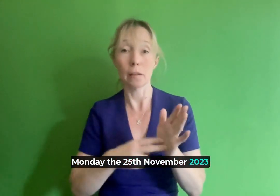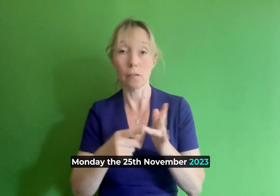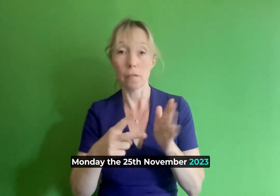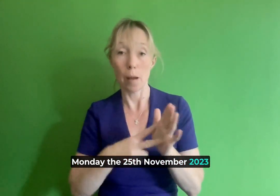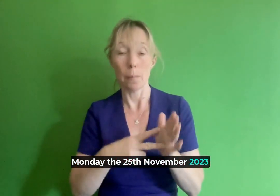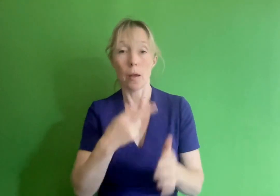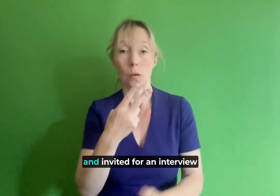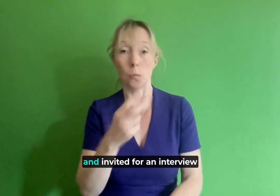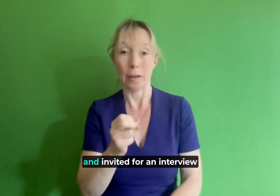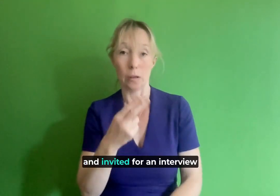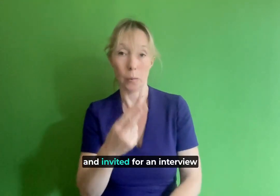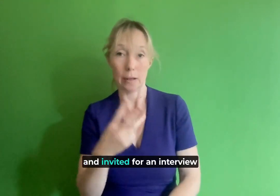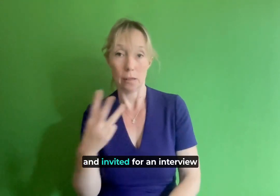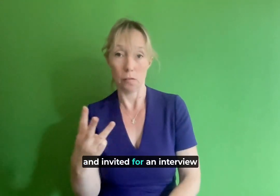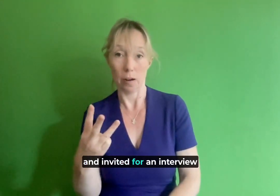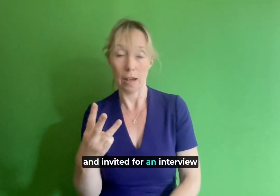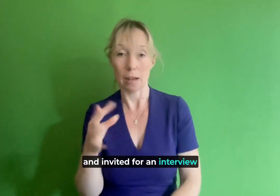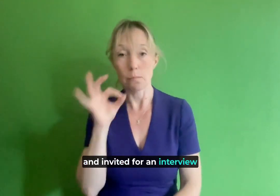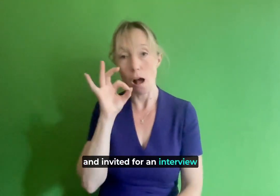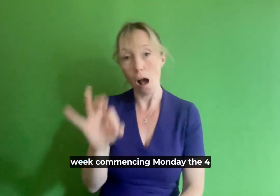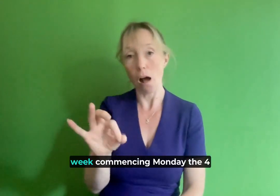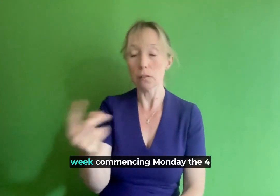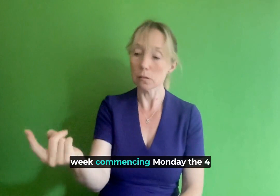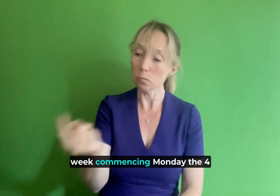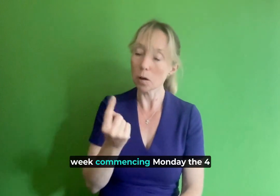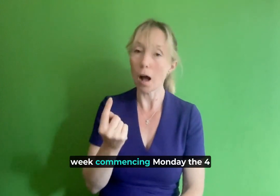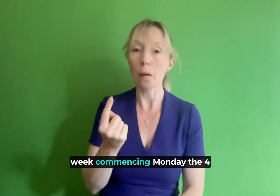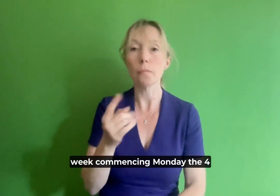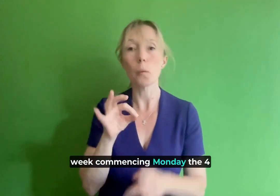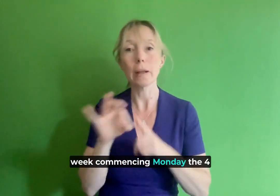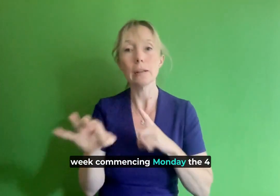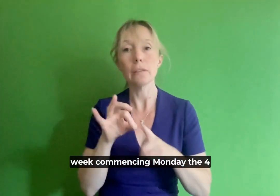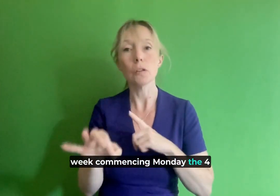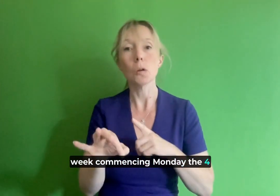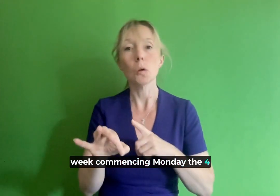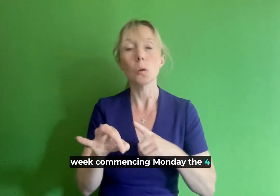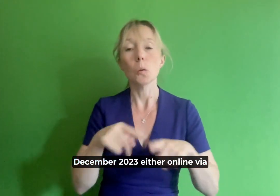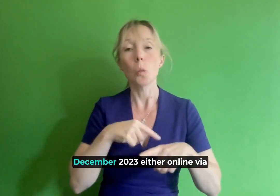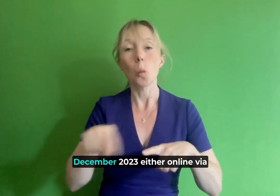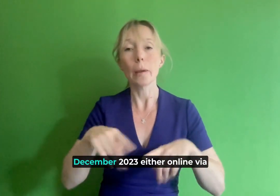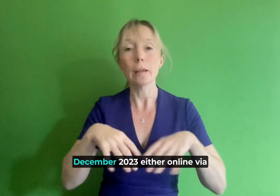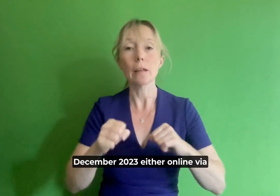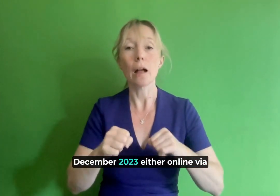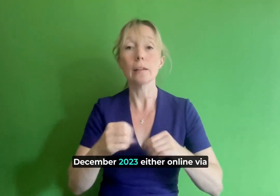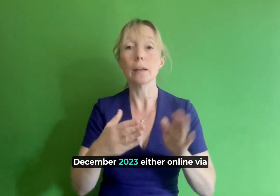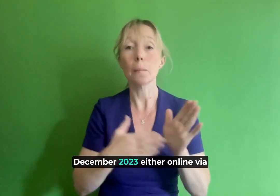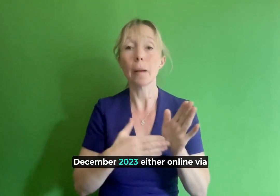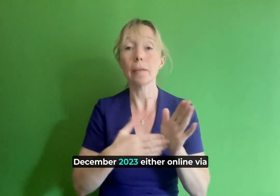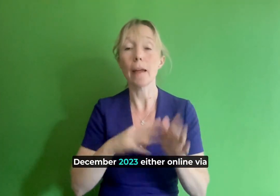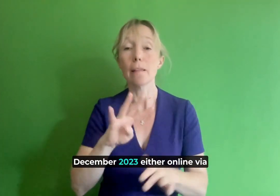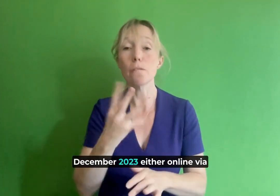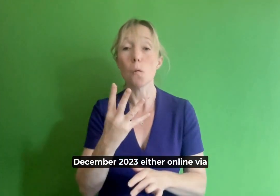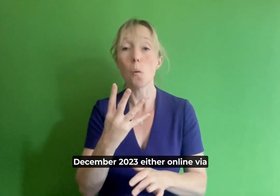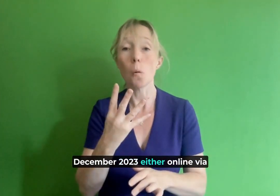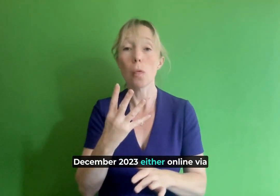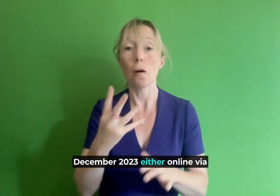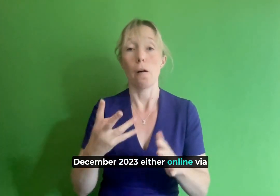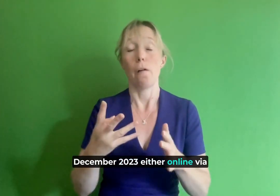2023 and invited for an interview week commencing Monday the 4th of December 2023 either